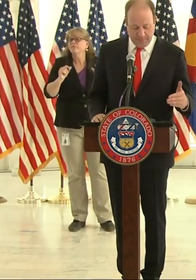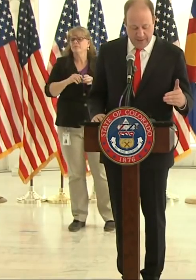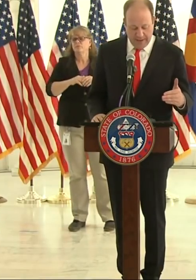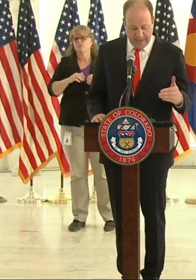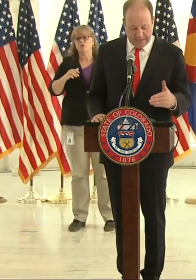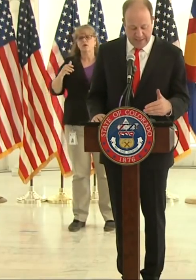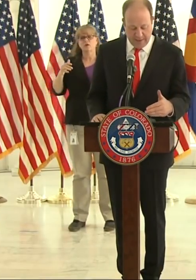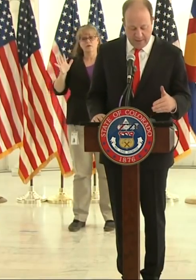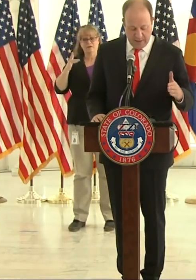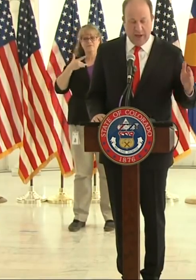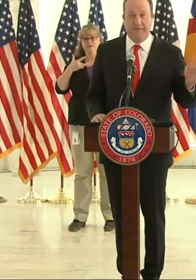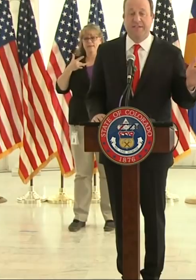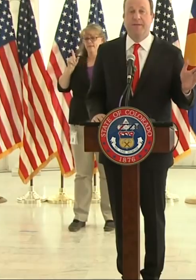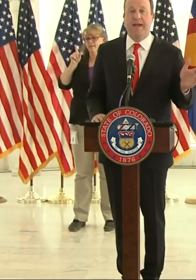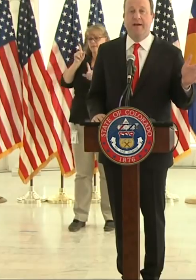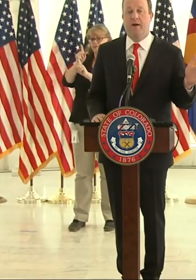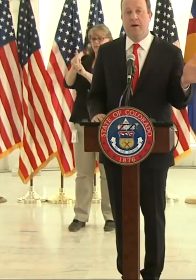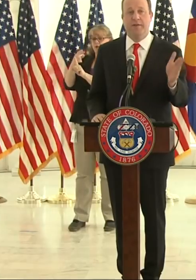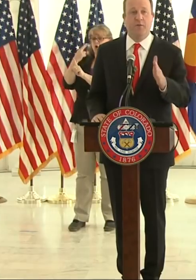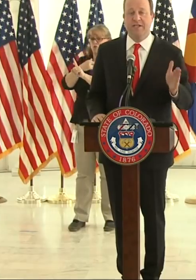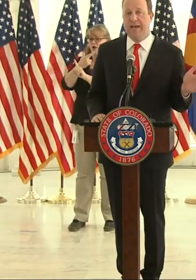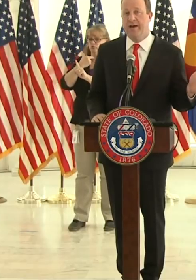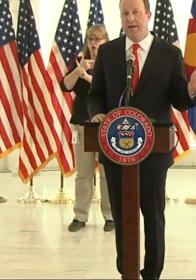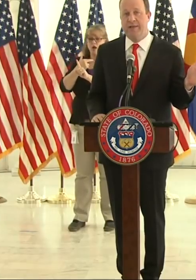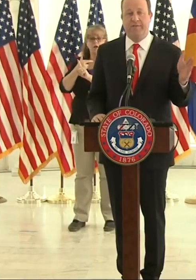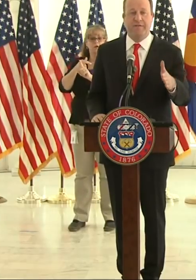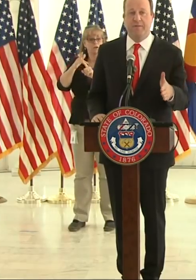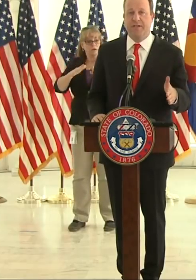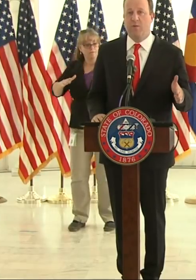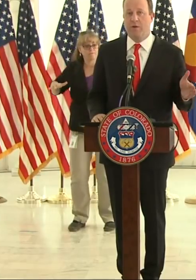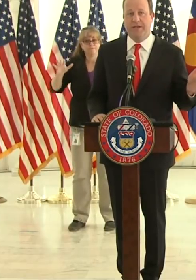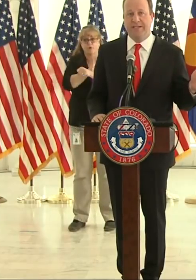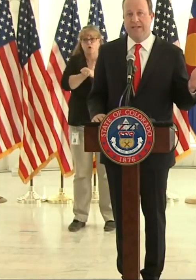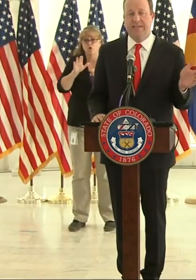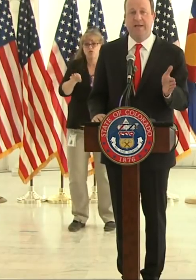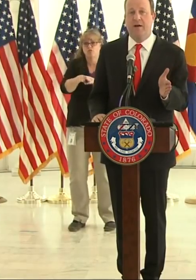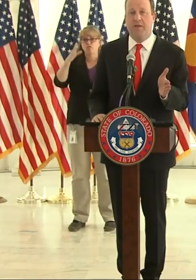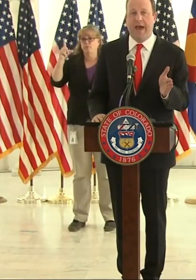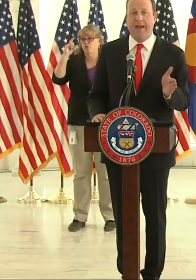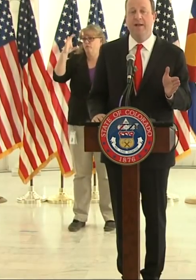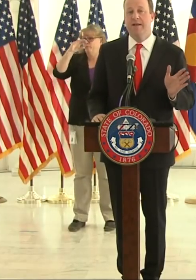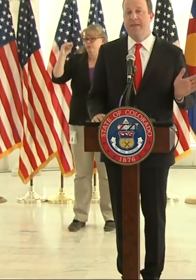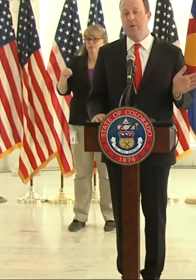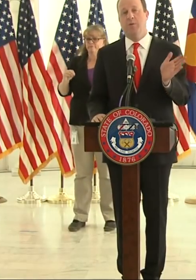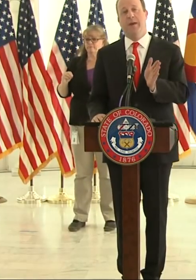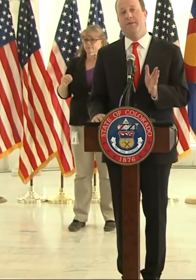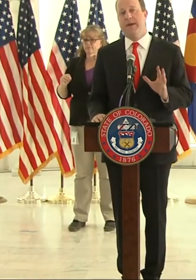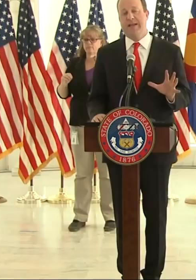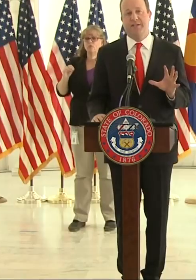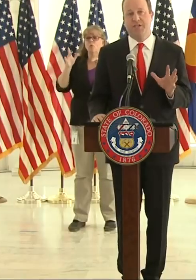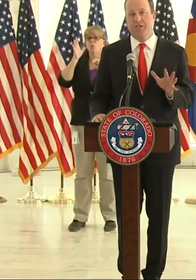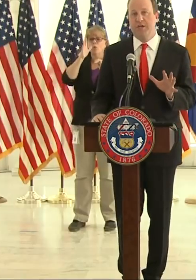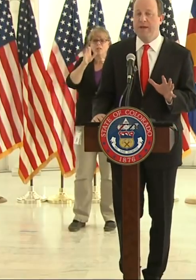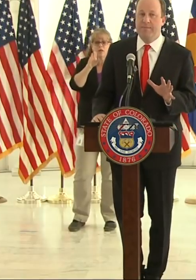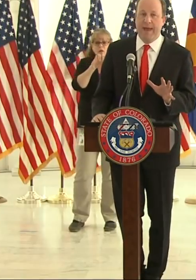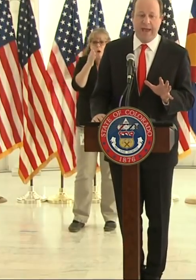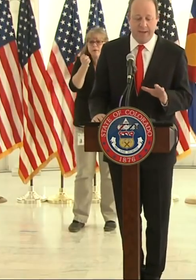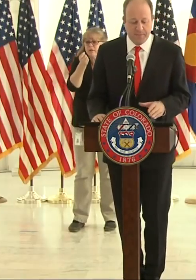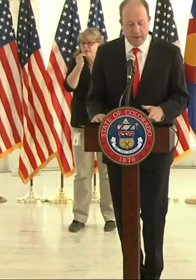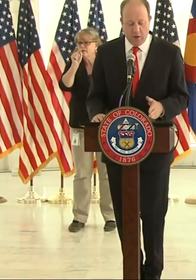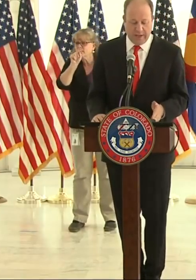restaurants until we have some data on the retail and the 50% workplace density and all that. Then we'll be able to make that